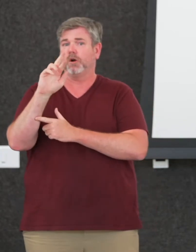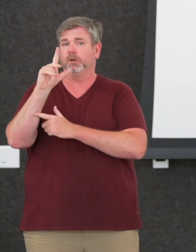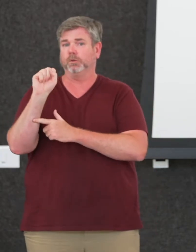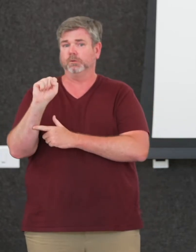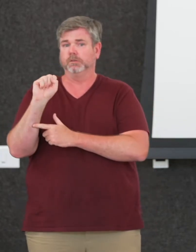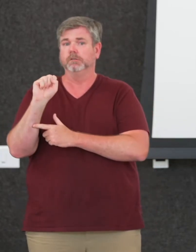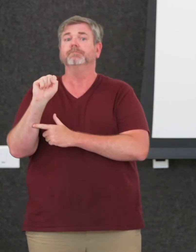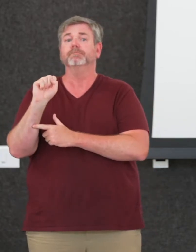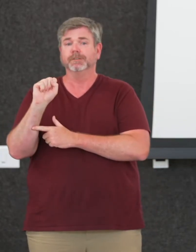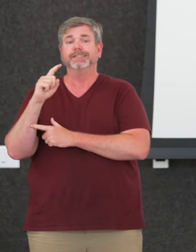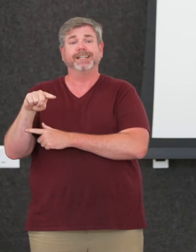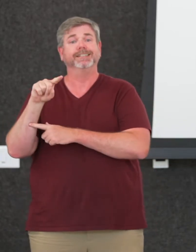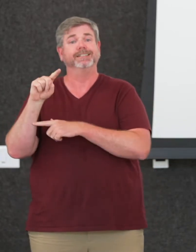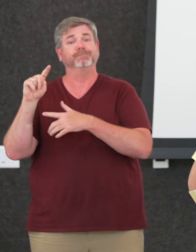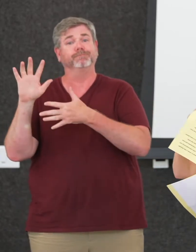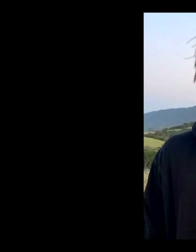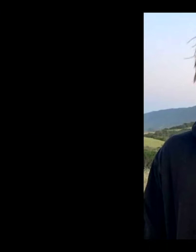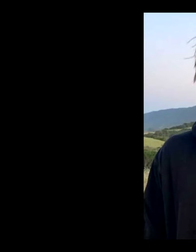parents.